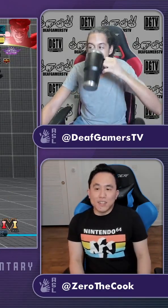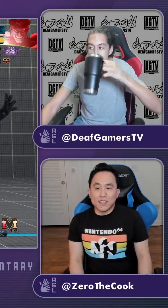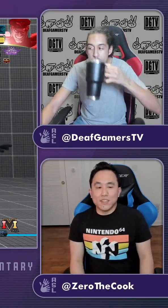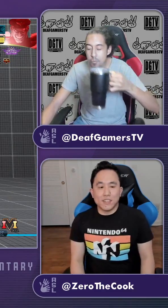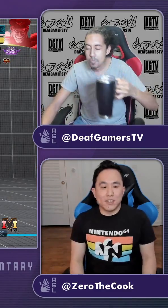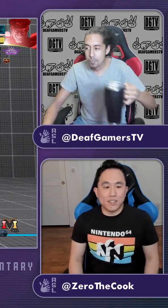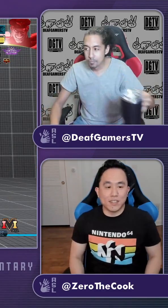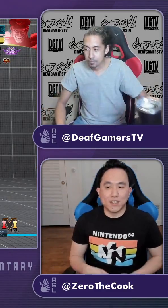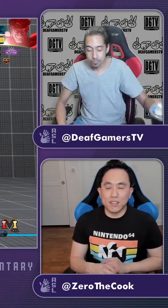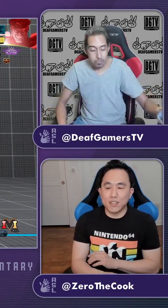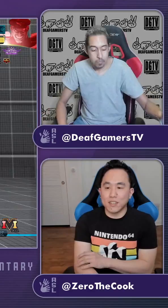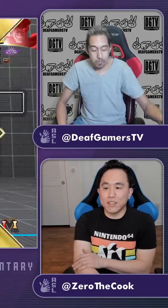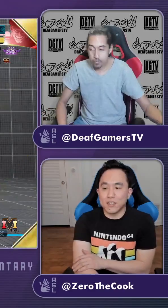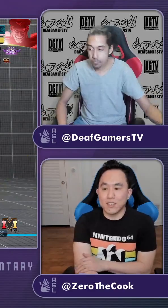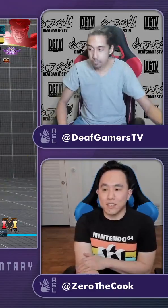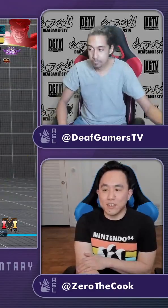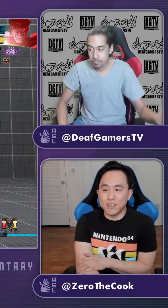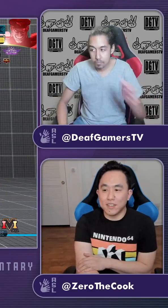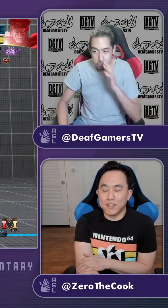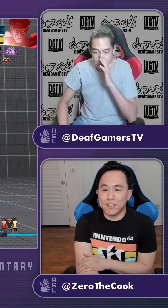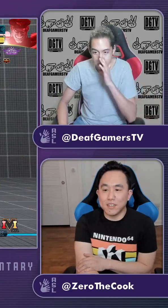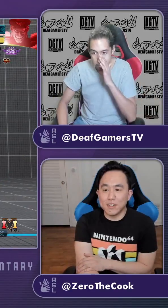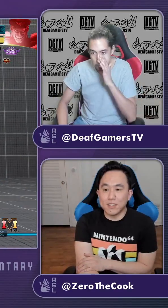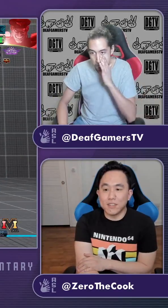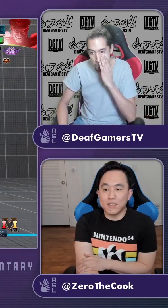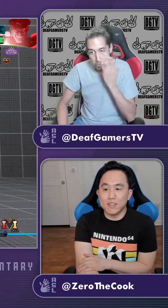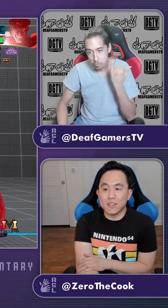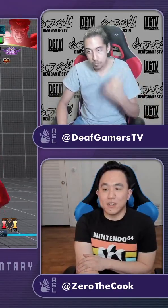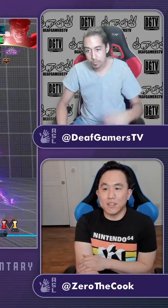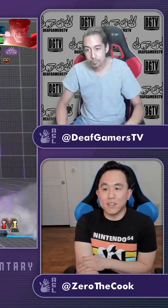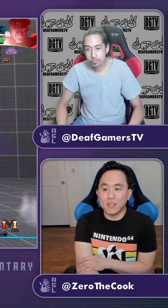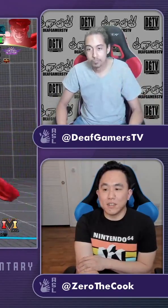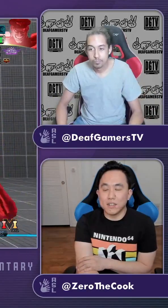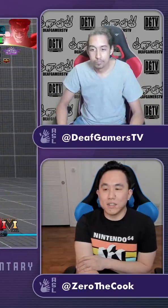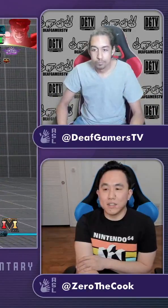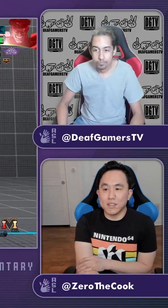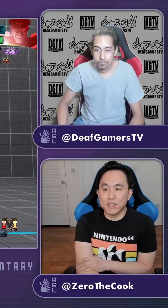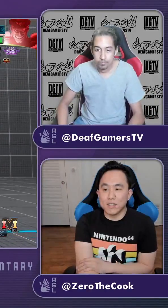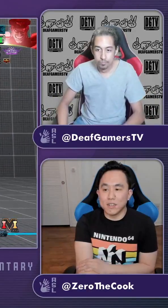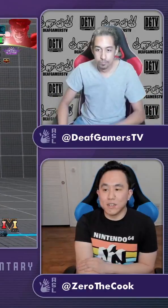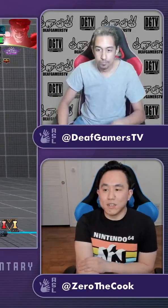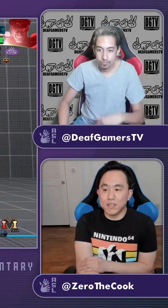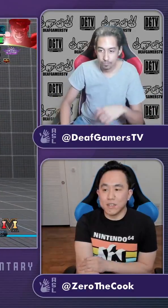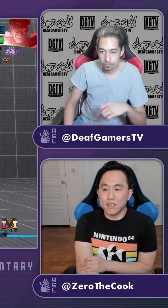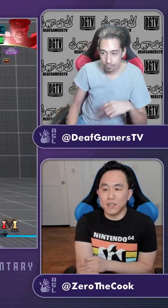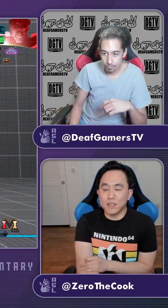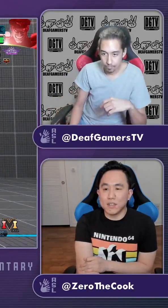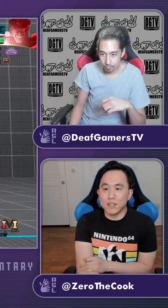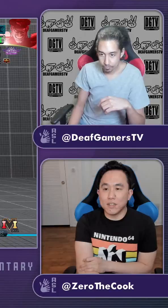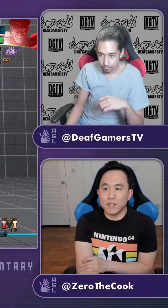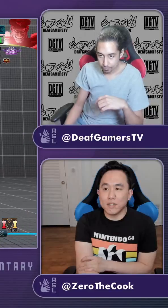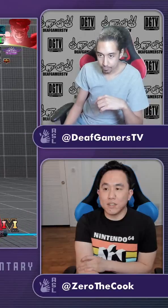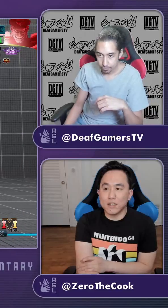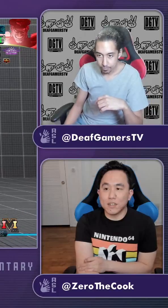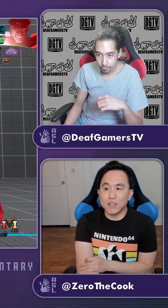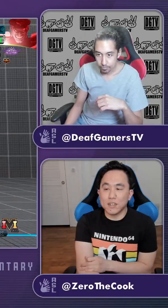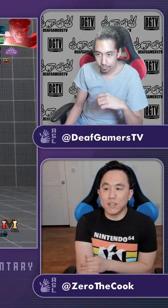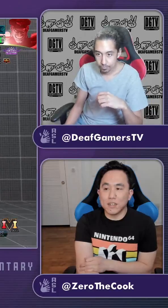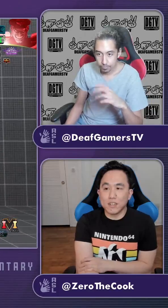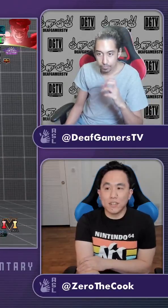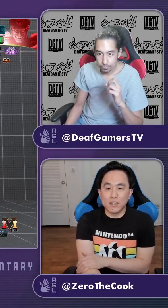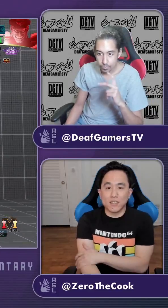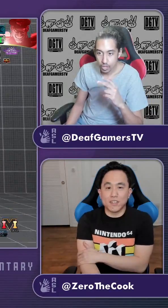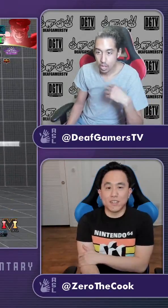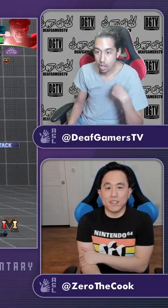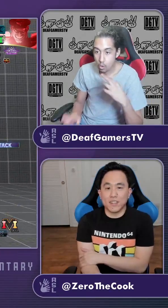That was fairly even on both sides I'll say hitman has the chance to make a comeback, but he does have to be a bit more cautious about the spacing that my lens